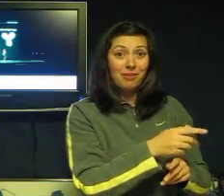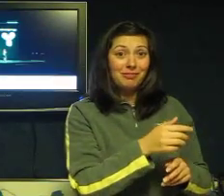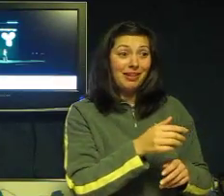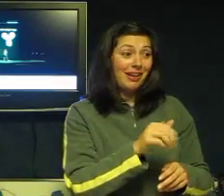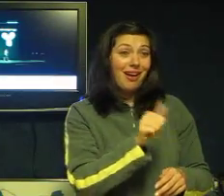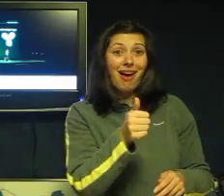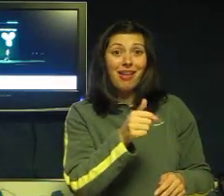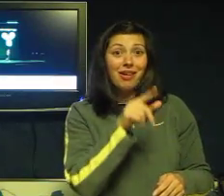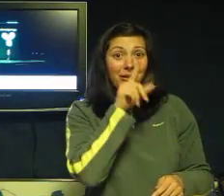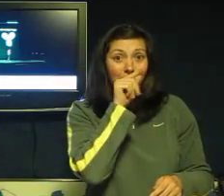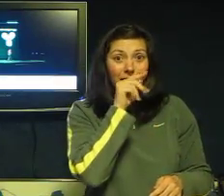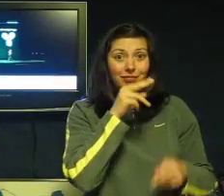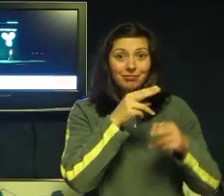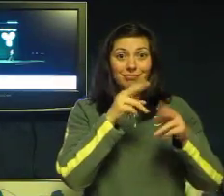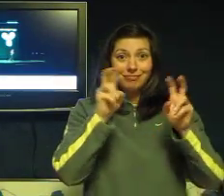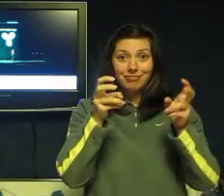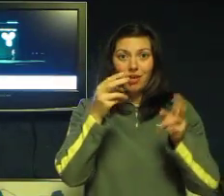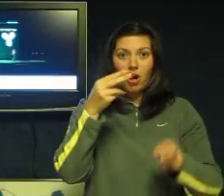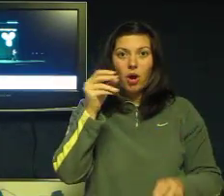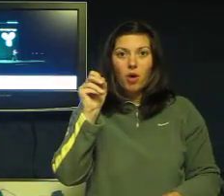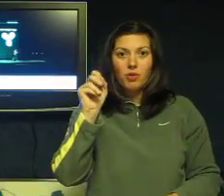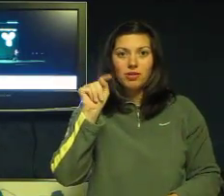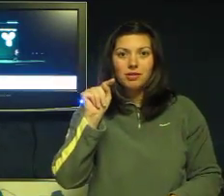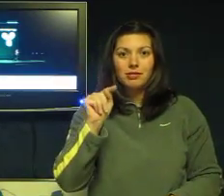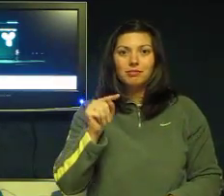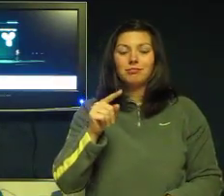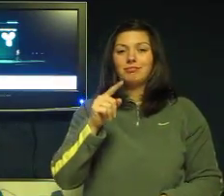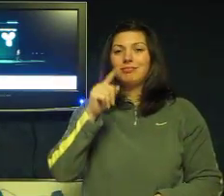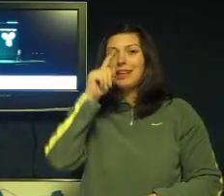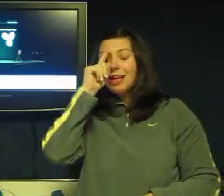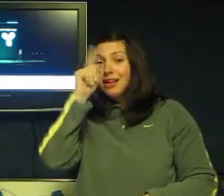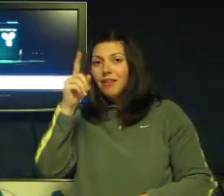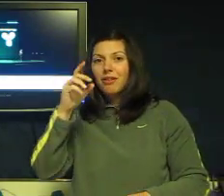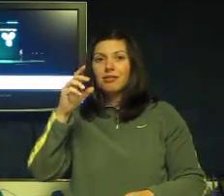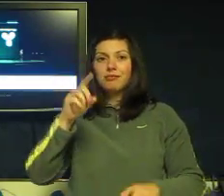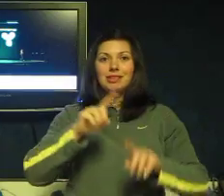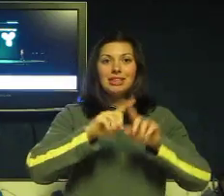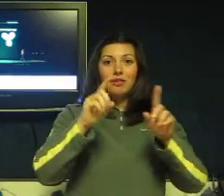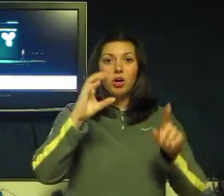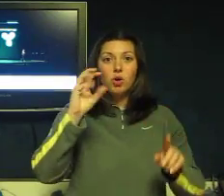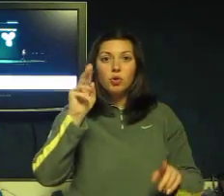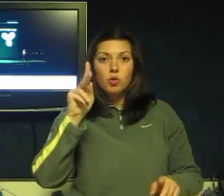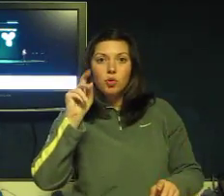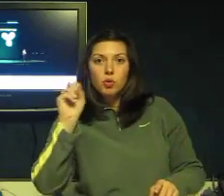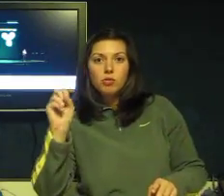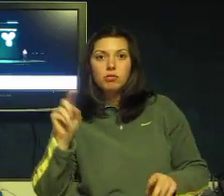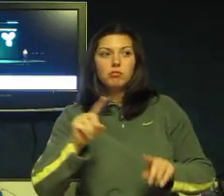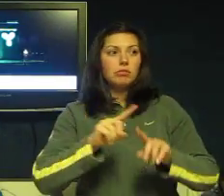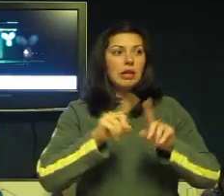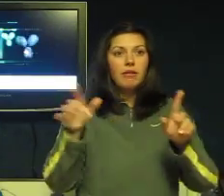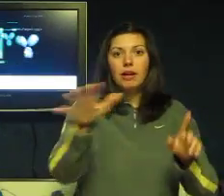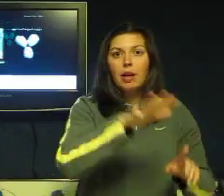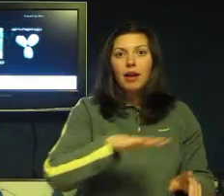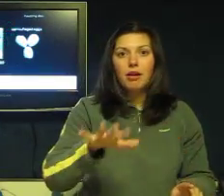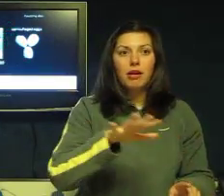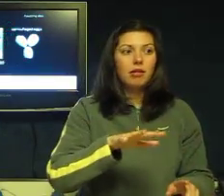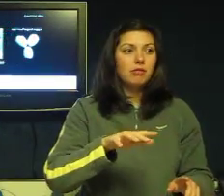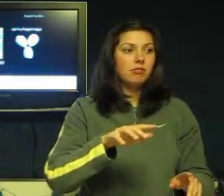is that these cuckoos, different cuckoos in different areas, are specialized on different types of host species. So they lay